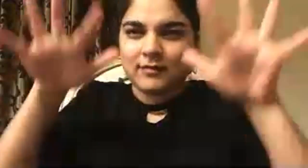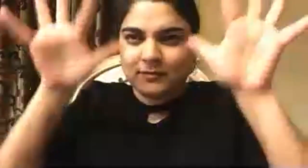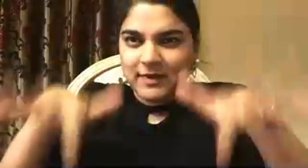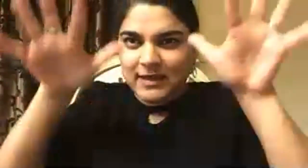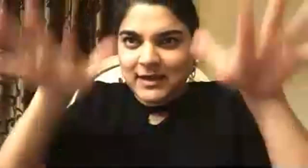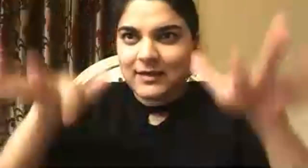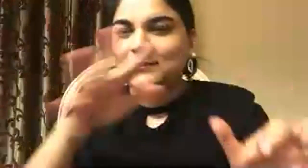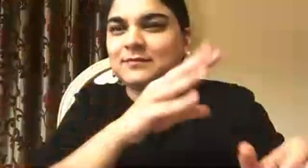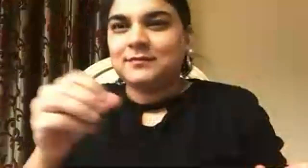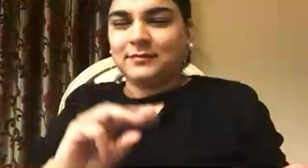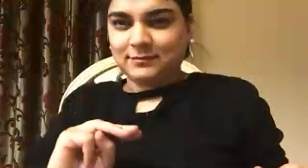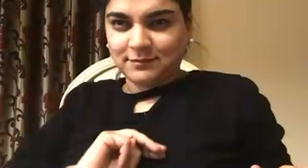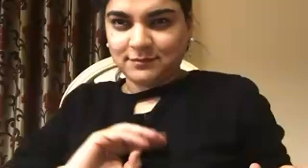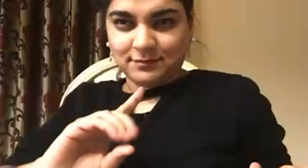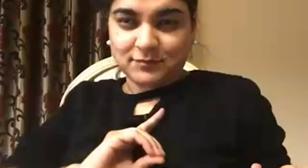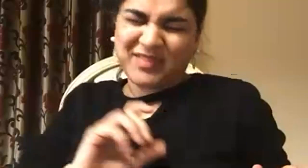We can switch interpreters.